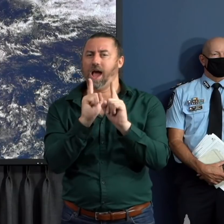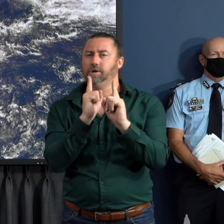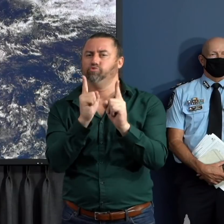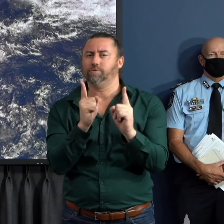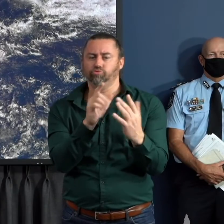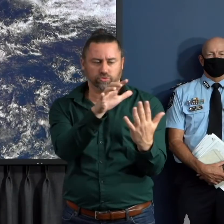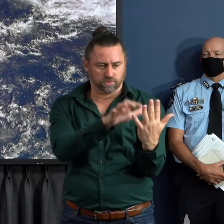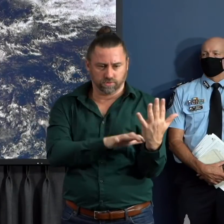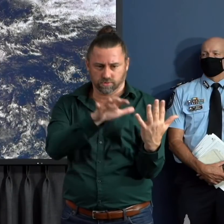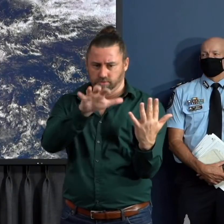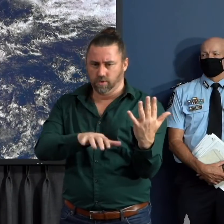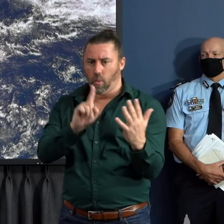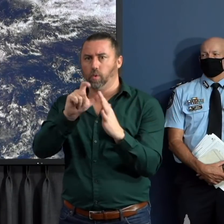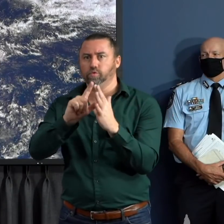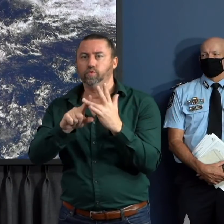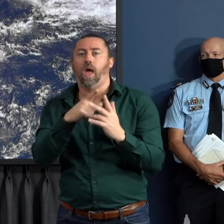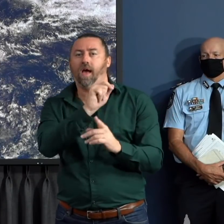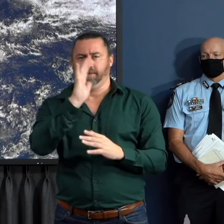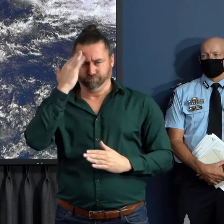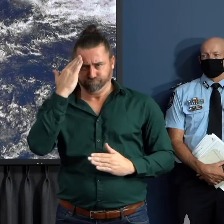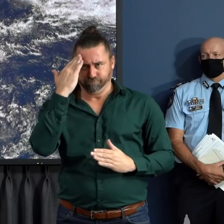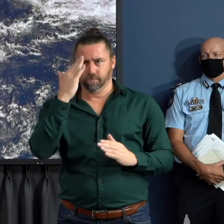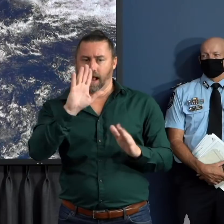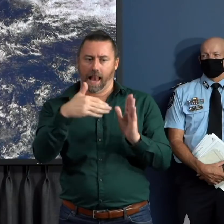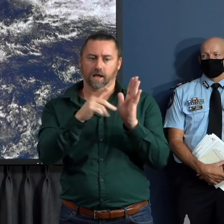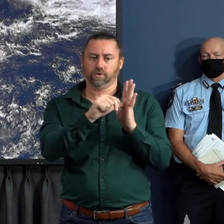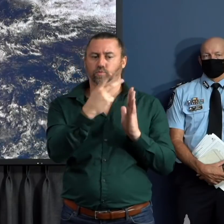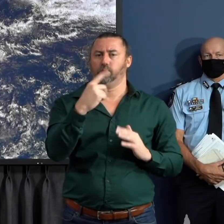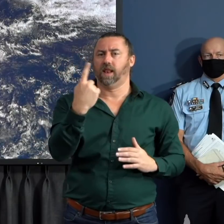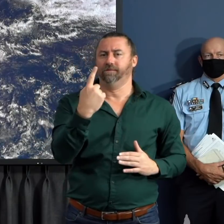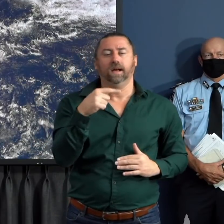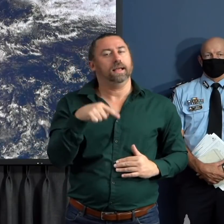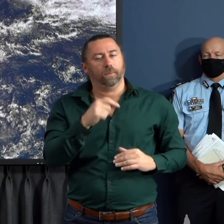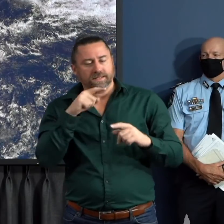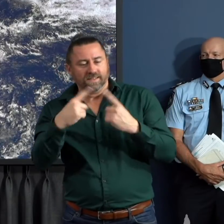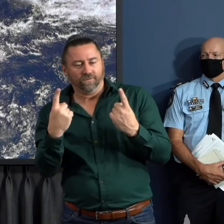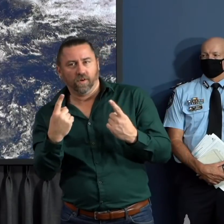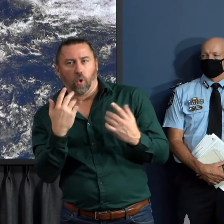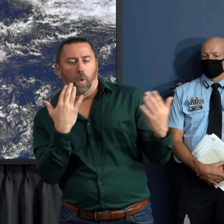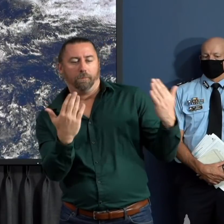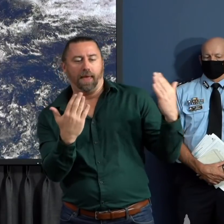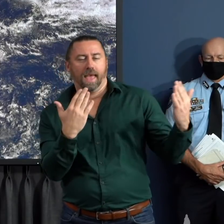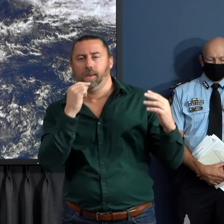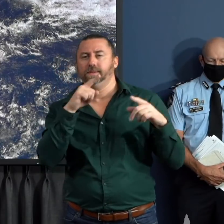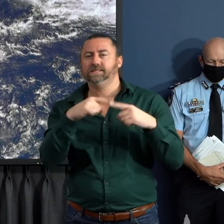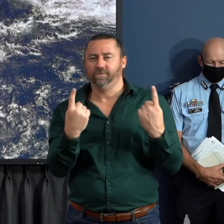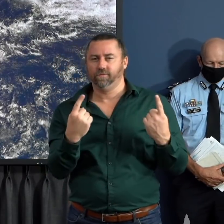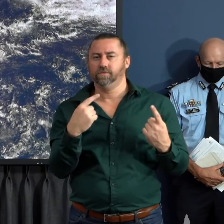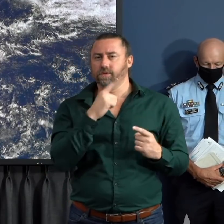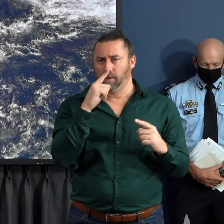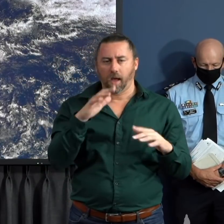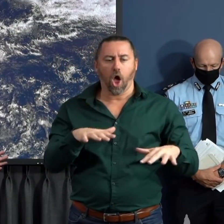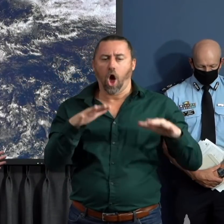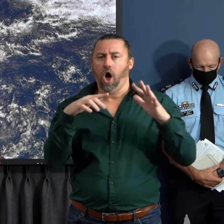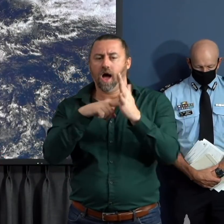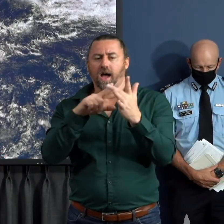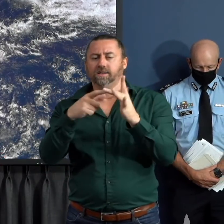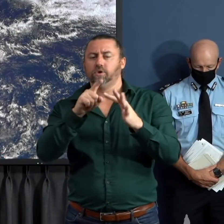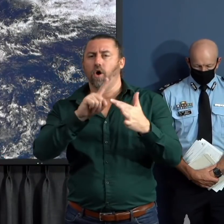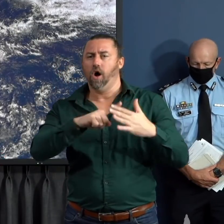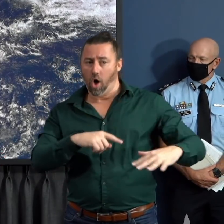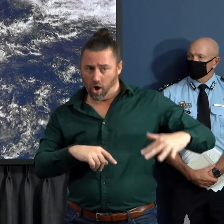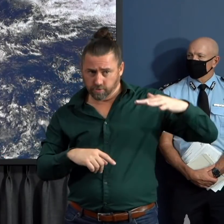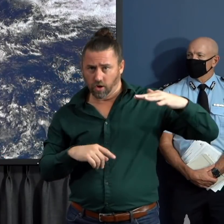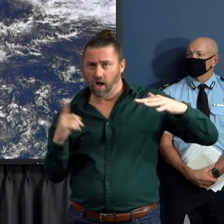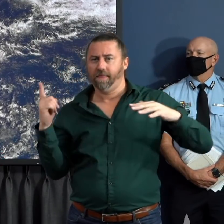from 2011, but this is not the same situation as 2011. So I might just get the Bureau to talk about the high tides, and I'll ask Graham